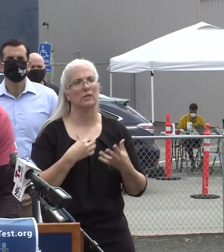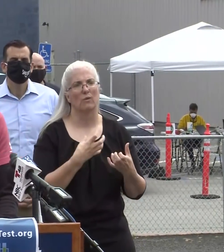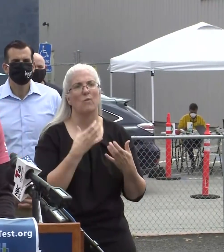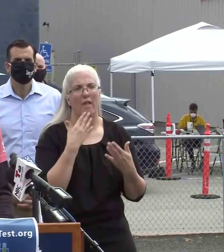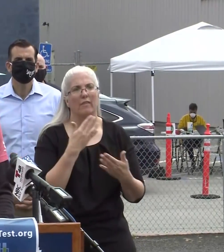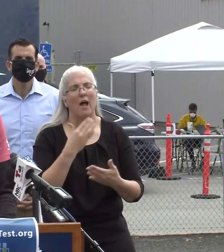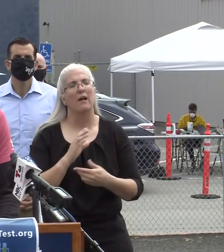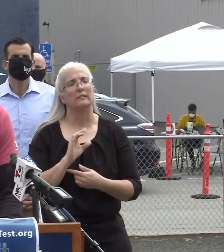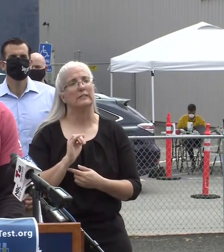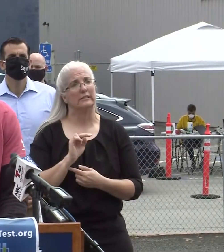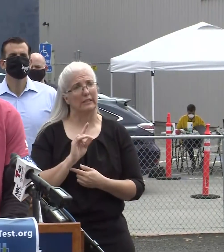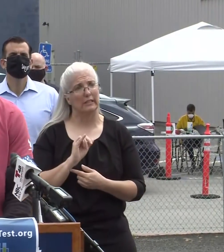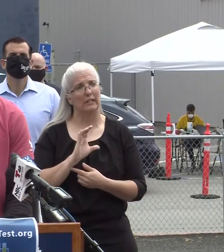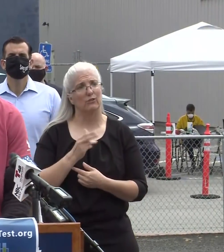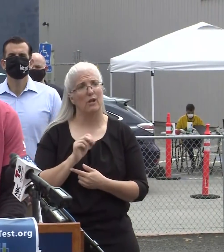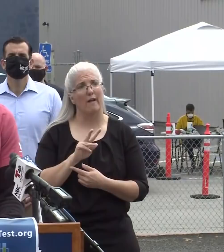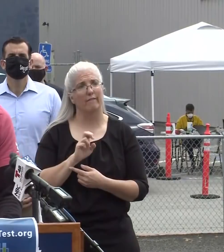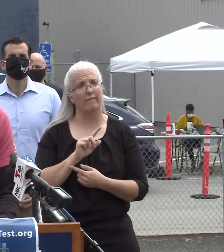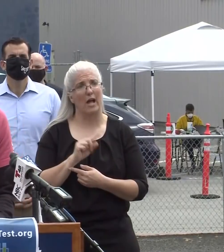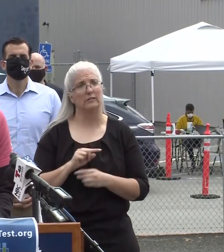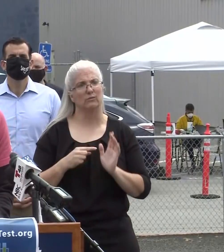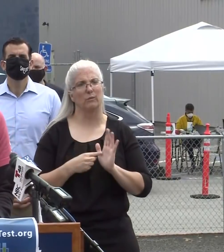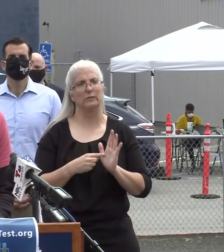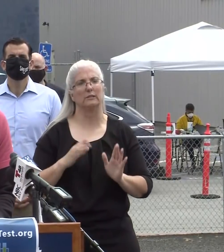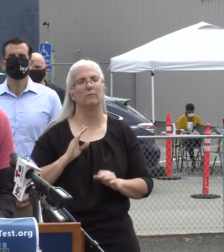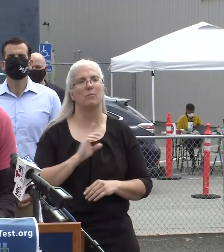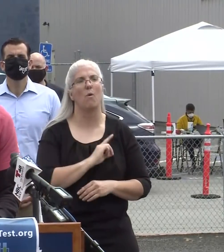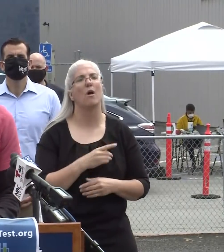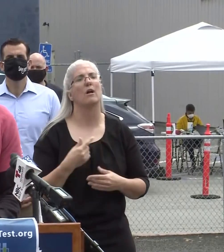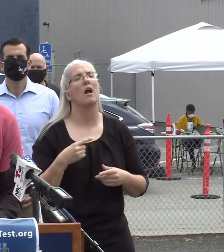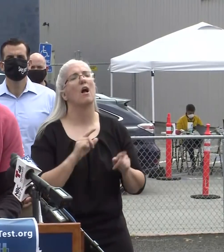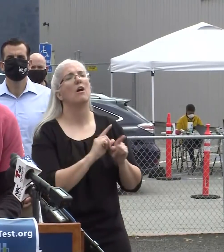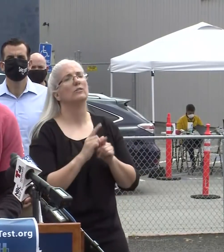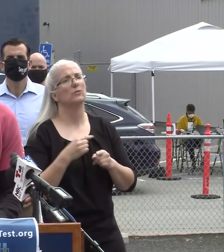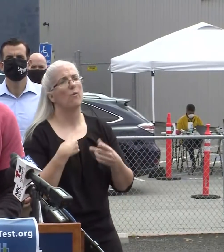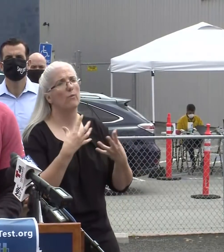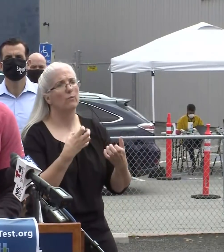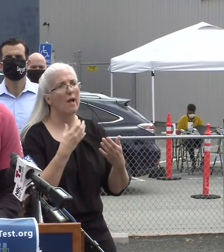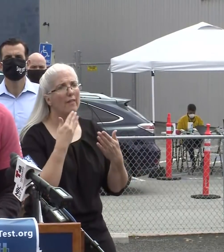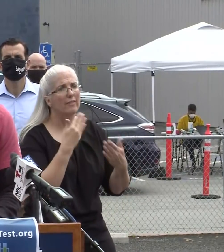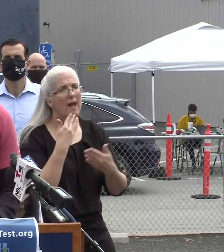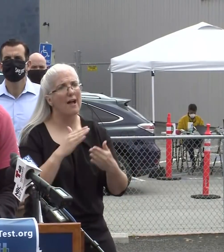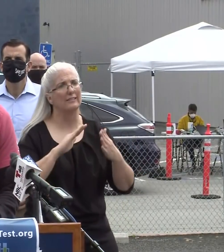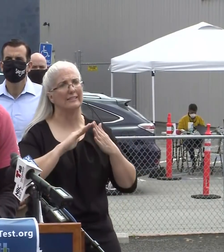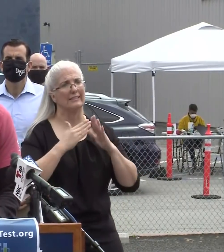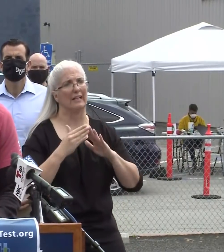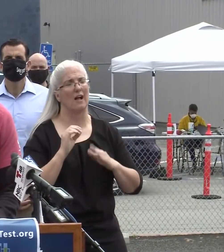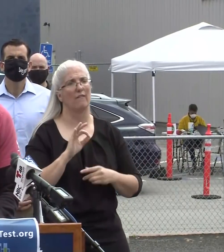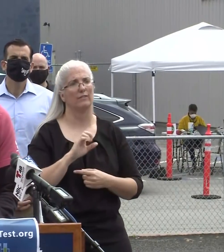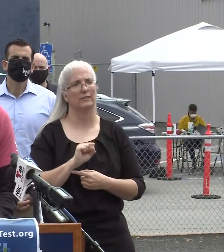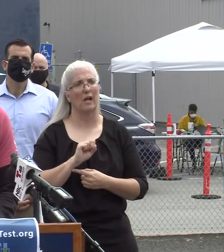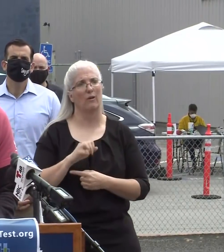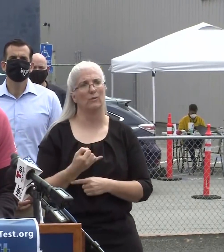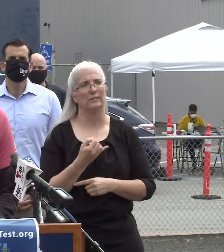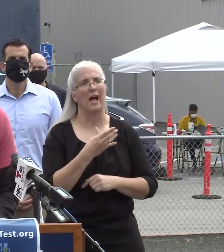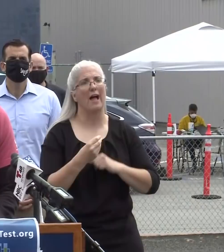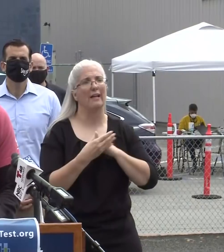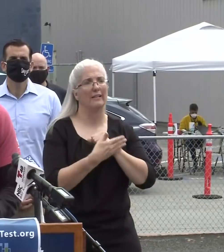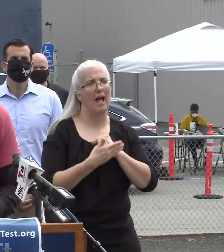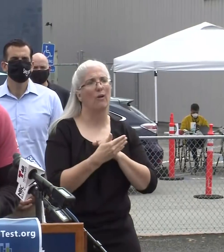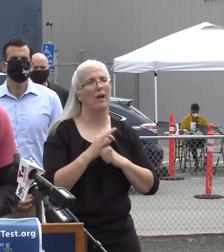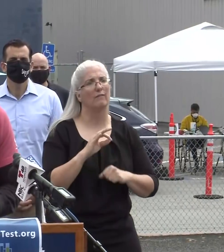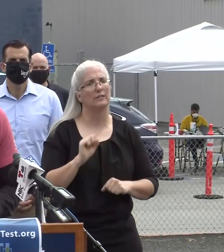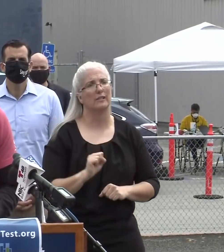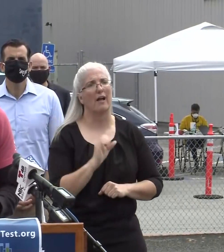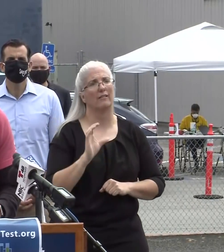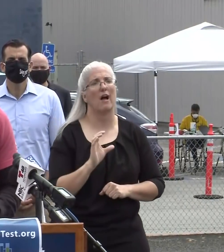my sincere gratitude to both the City of San Jose and also the County of Santa Clara.